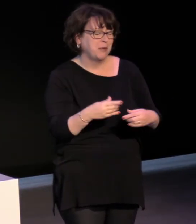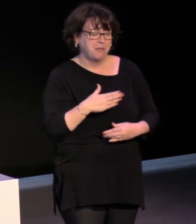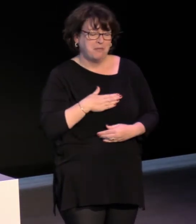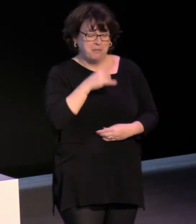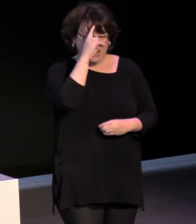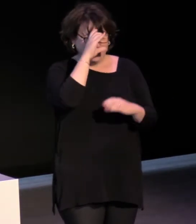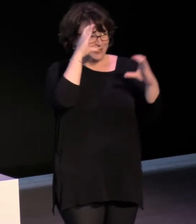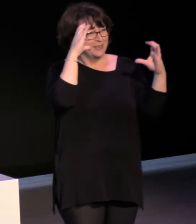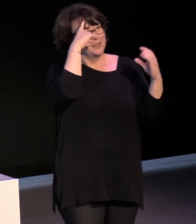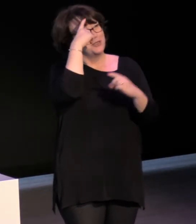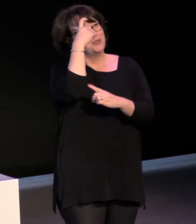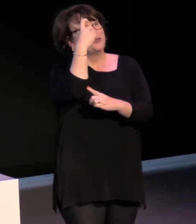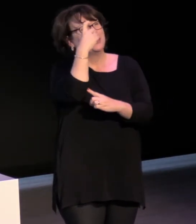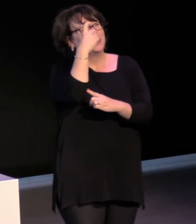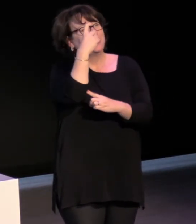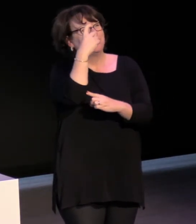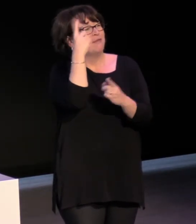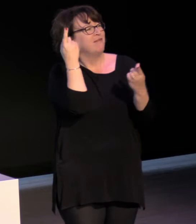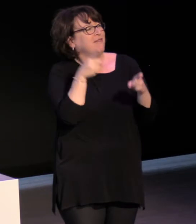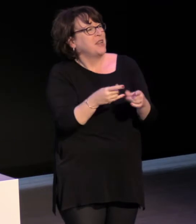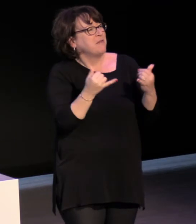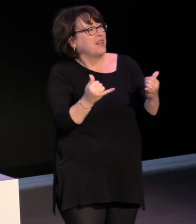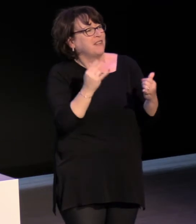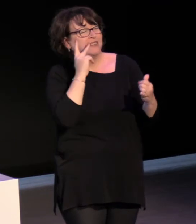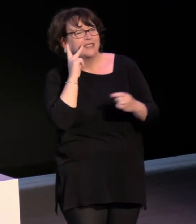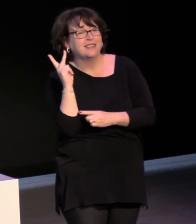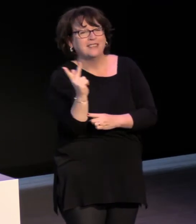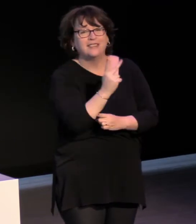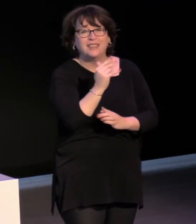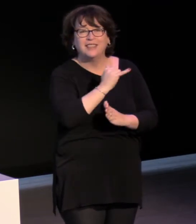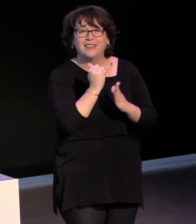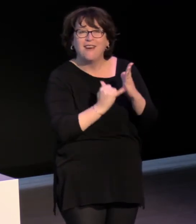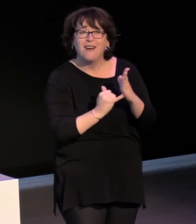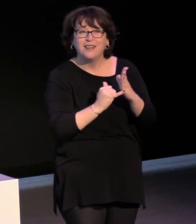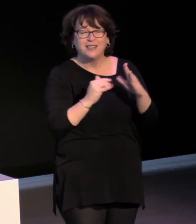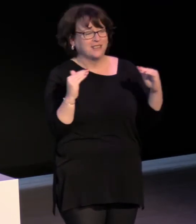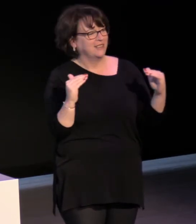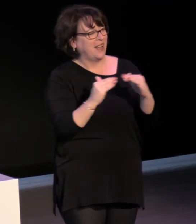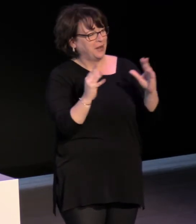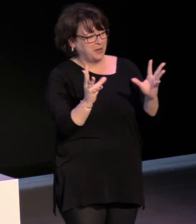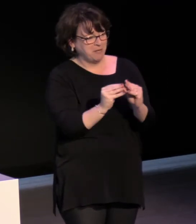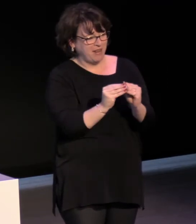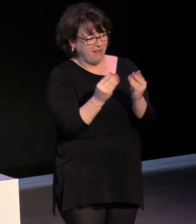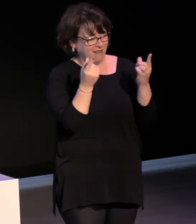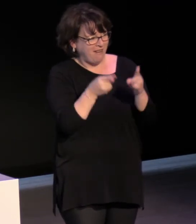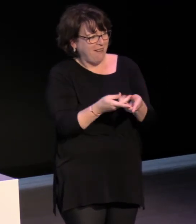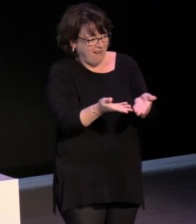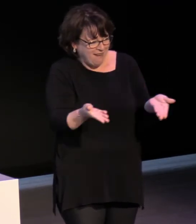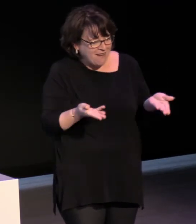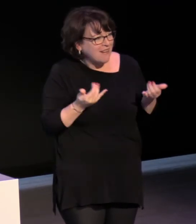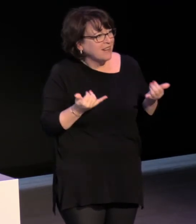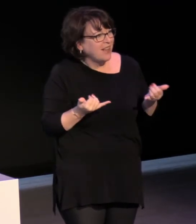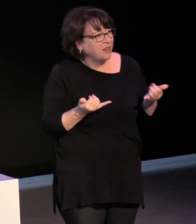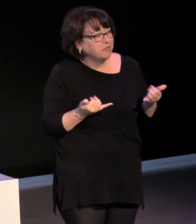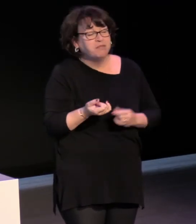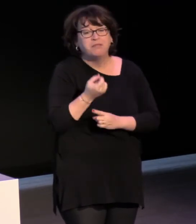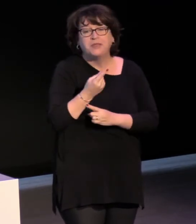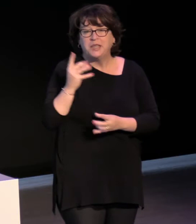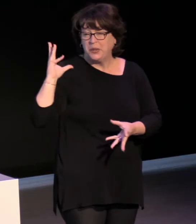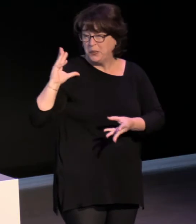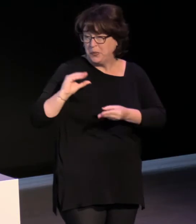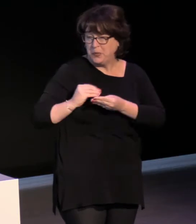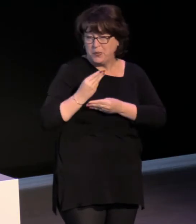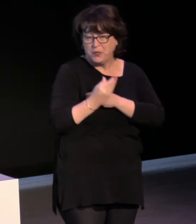true starting last night to just see the Arts Equity Summit become a reality. Over the past couple of years, ACI has really